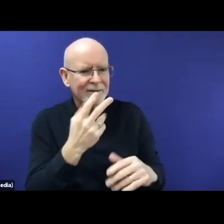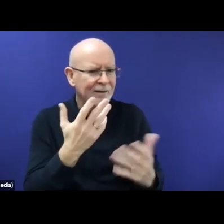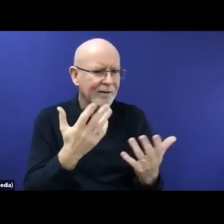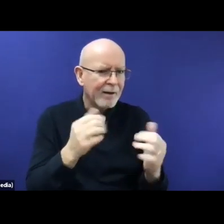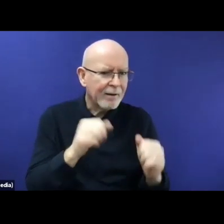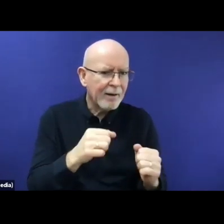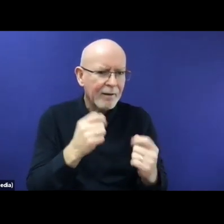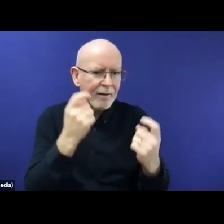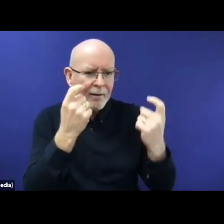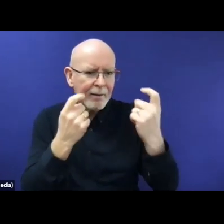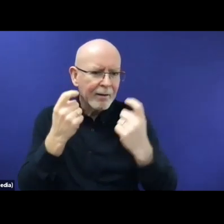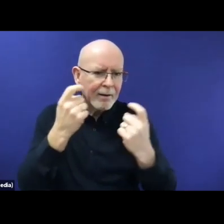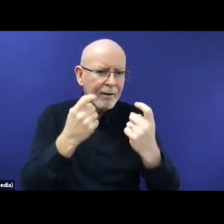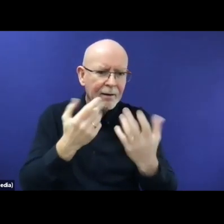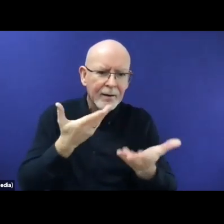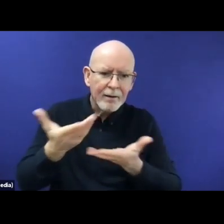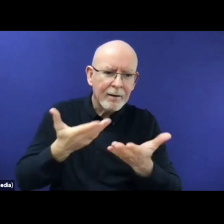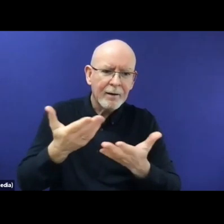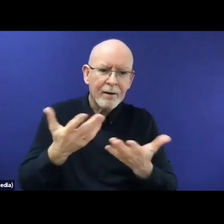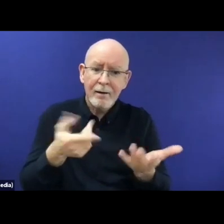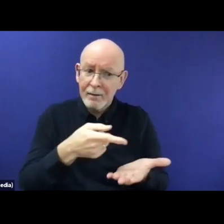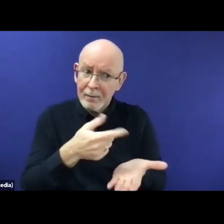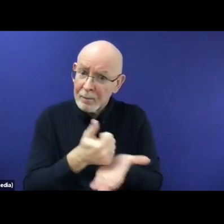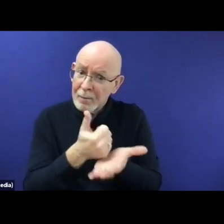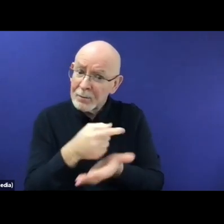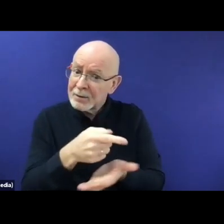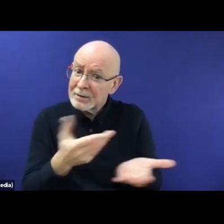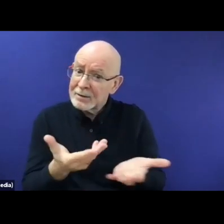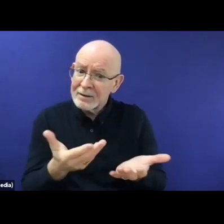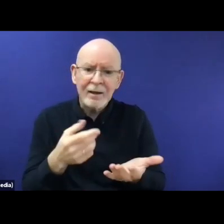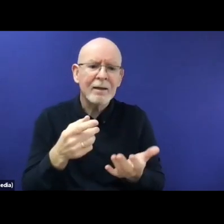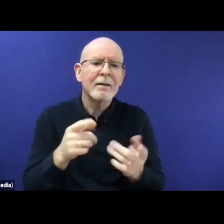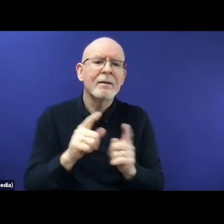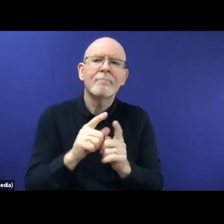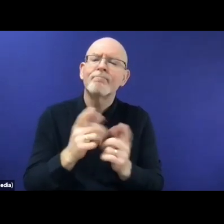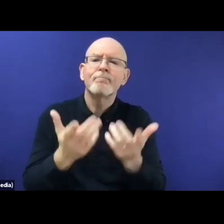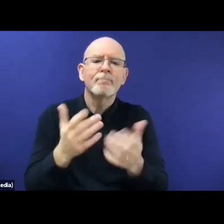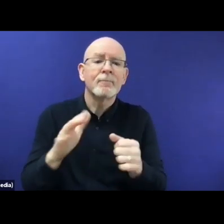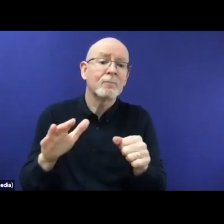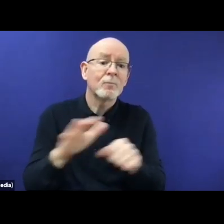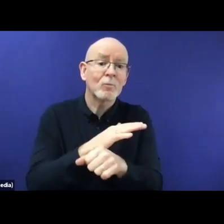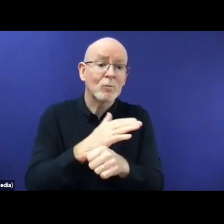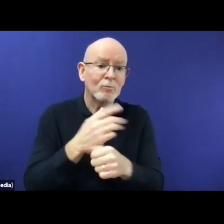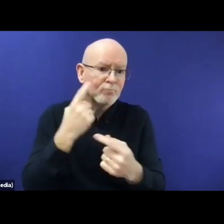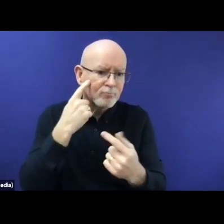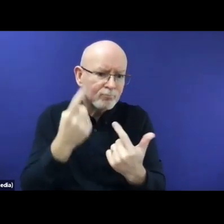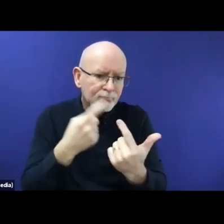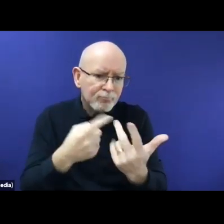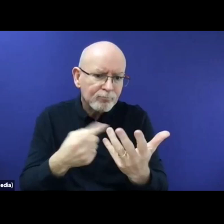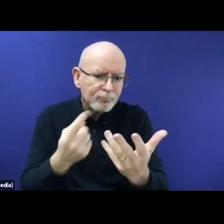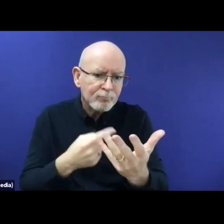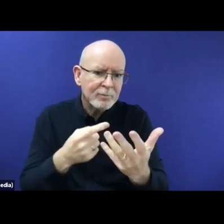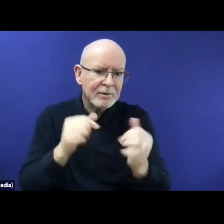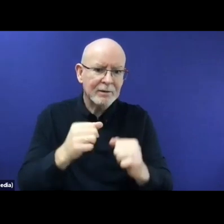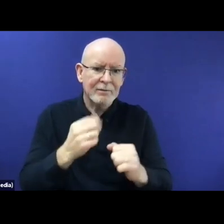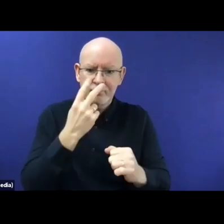protection, then of course I can't really think of what in a humanitarian intervention is not protection. Clearly, training the police